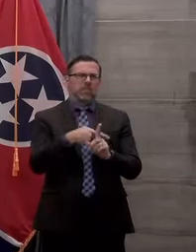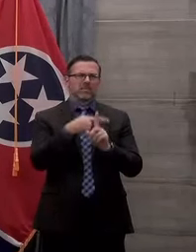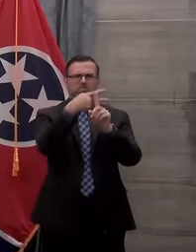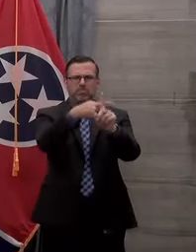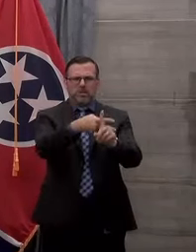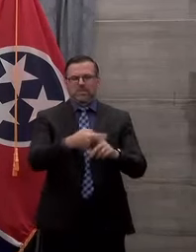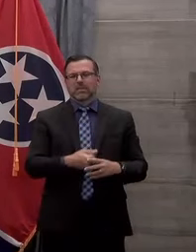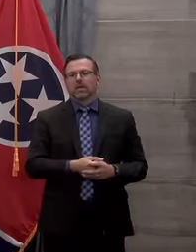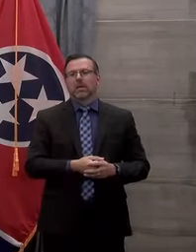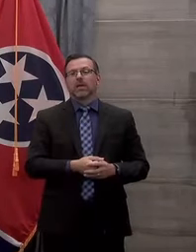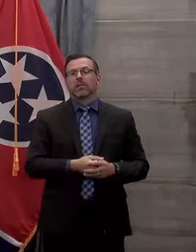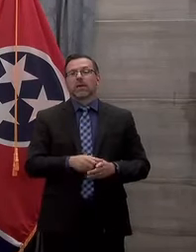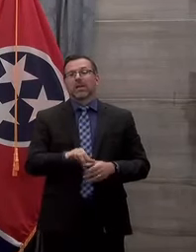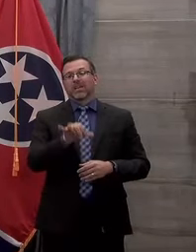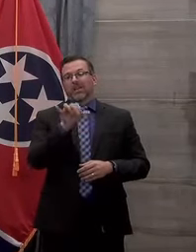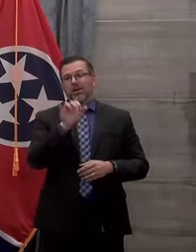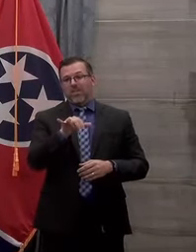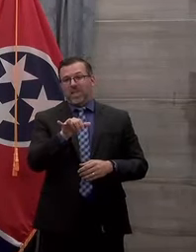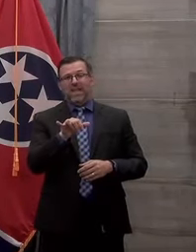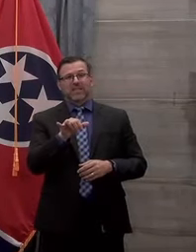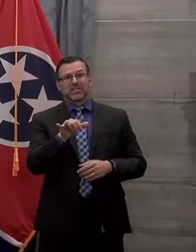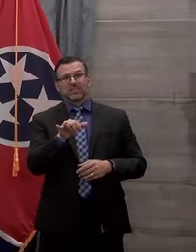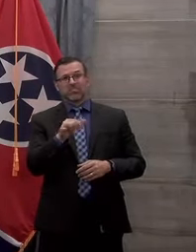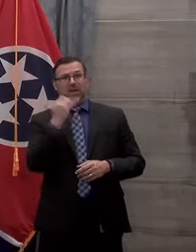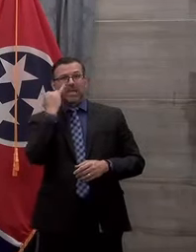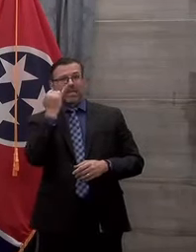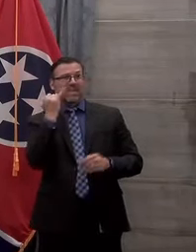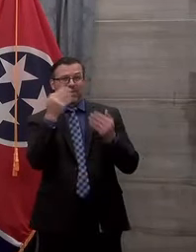But on the subject broadly,